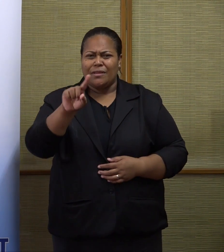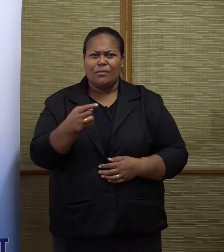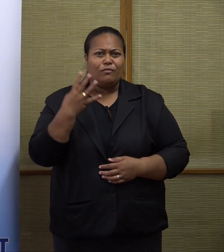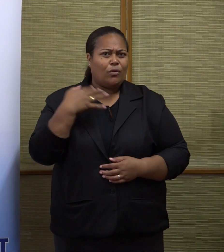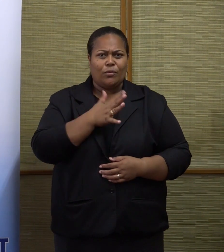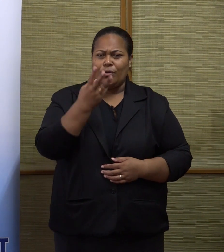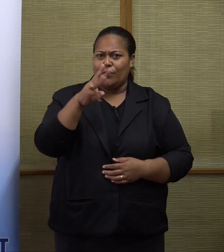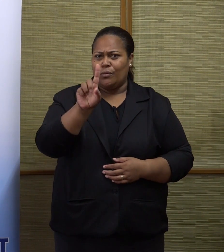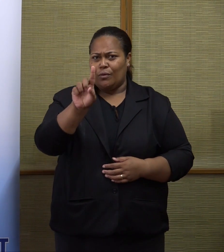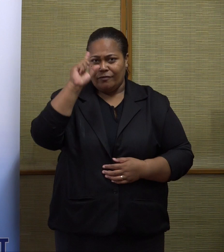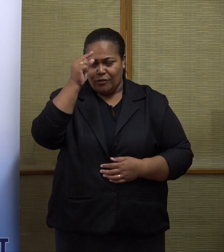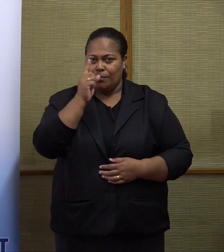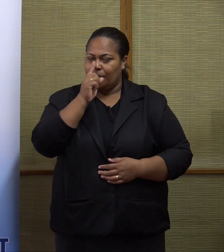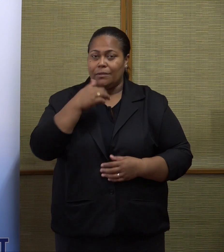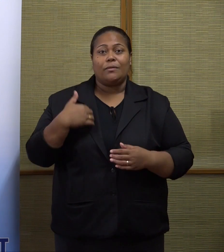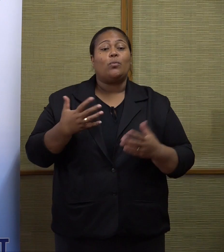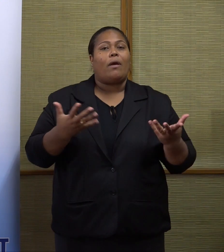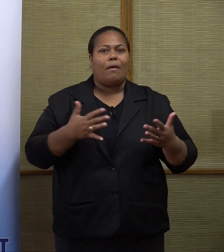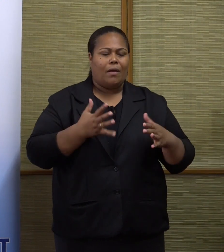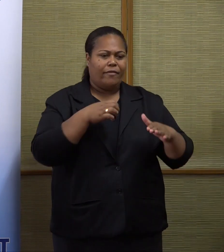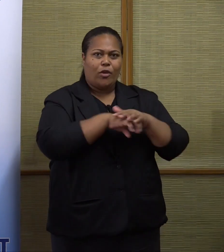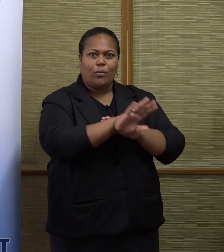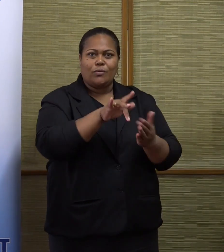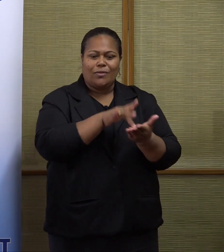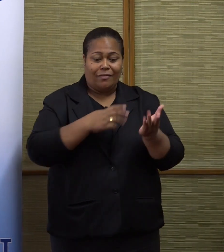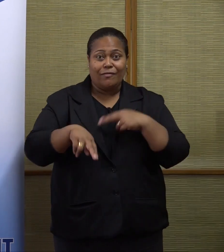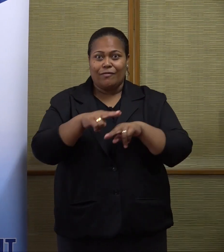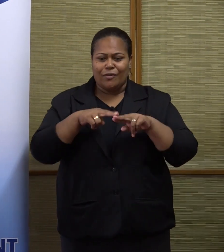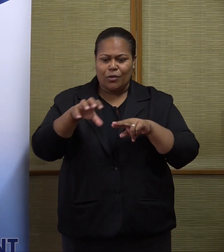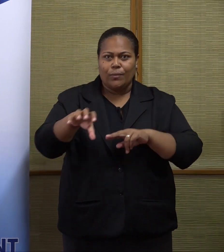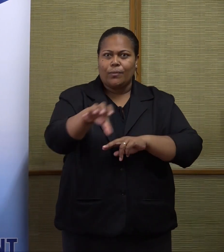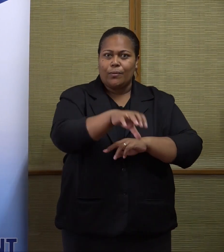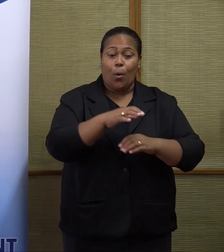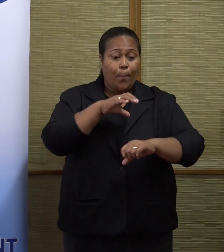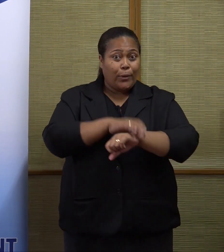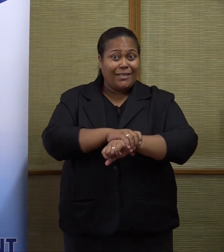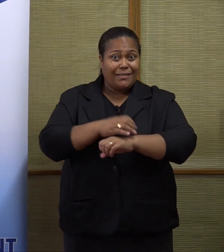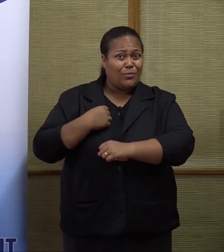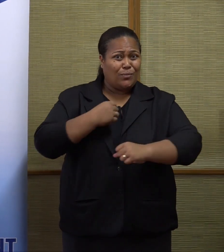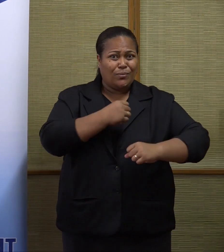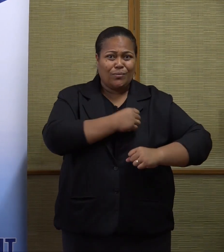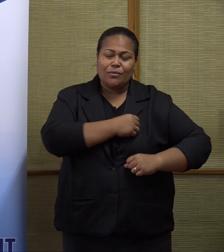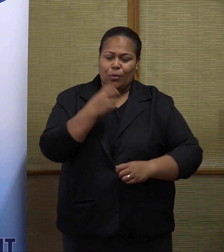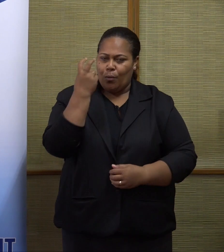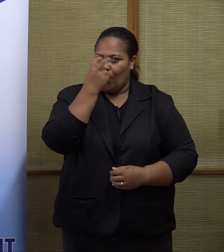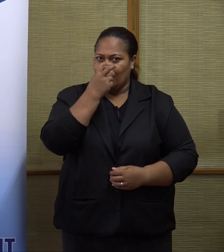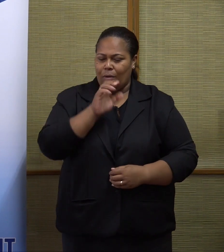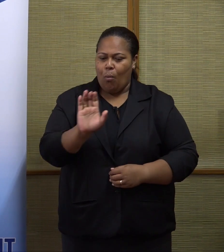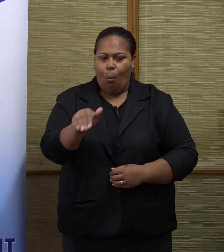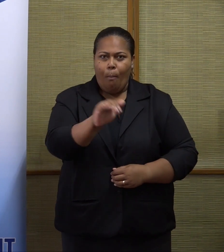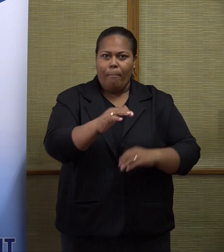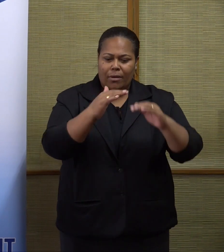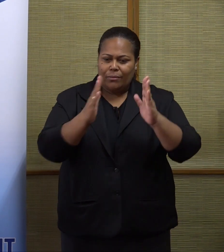23,431 Fijians in the evacuation center across Fiji. Our police and discipline force will be monitoring all homes in